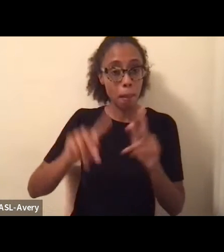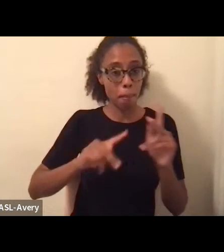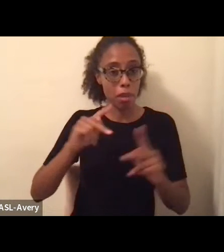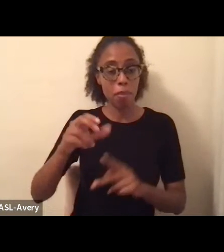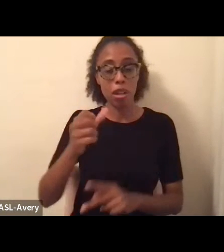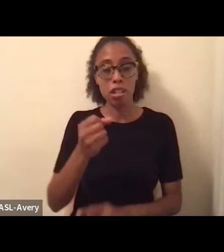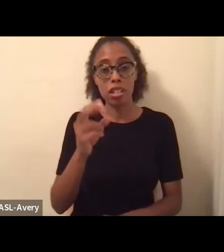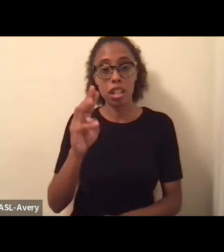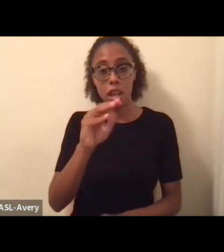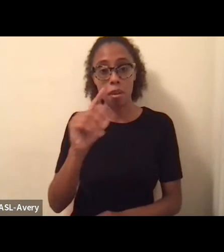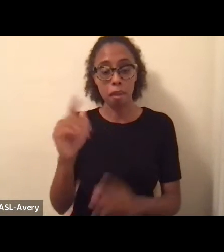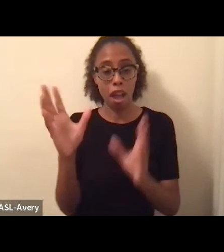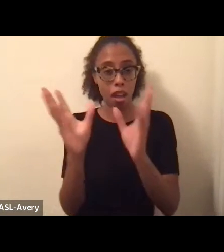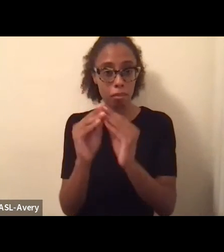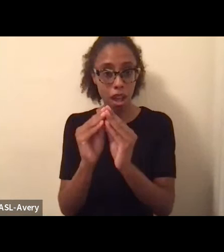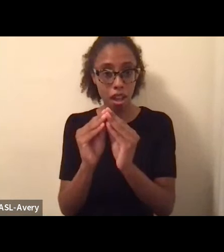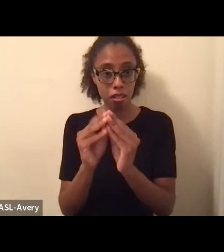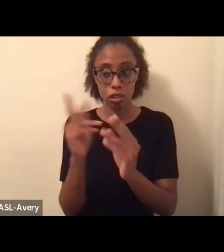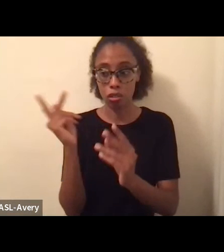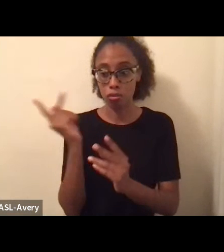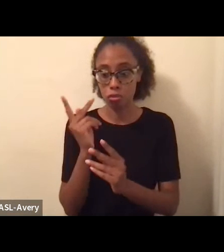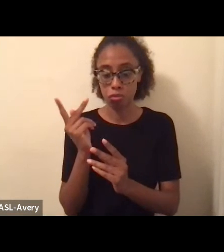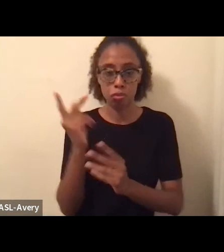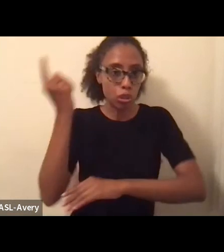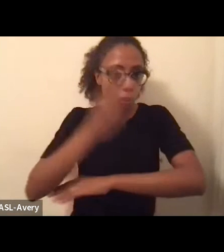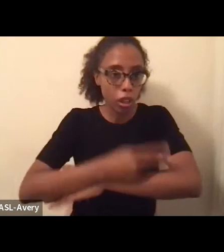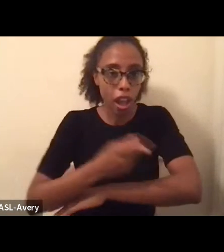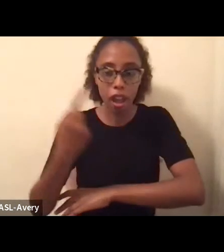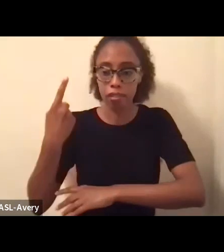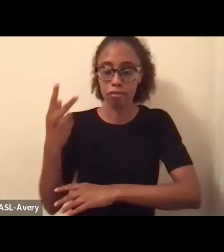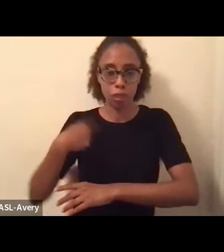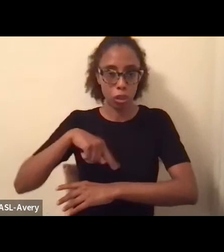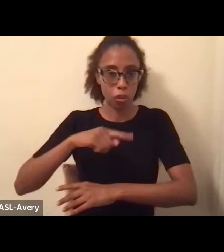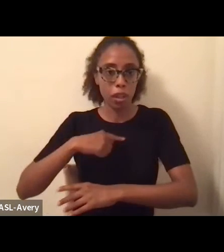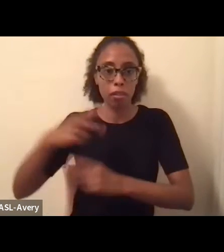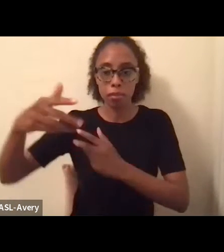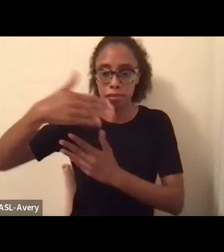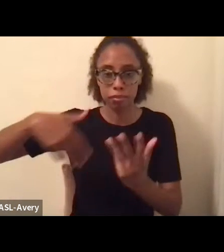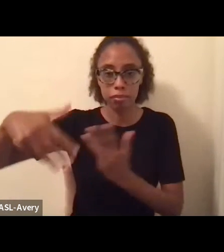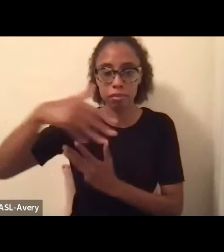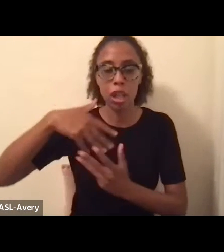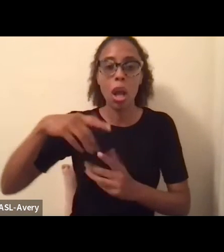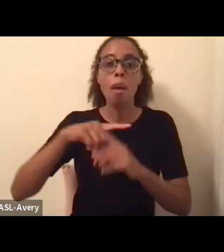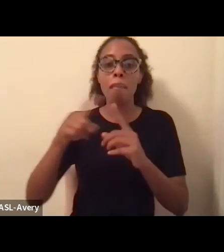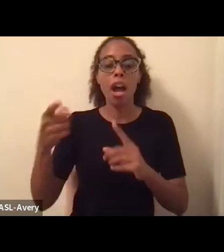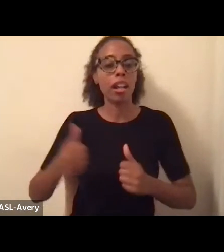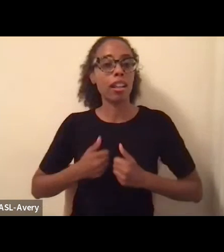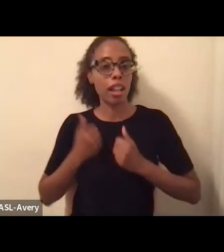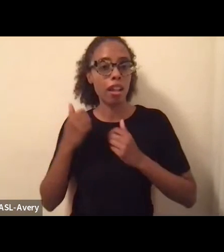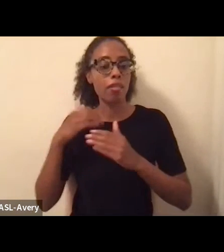together. He lives in Florida and is one of the co-founders of the Dream Defenders. But